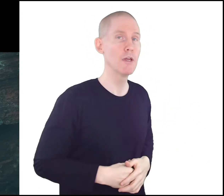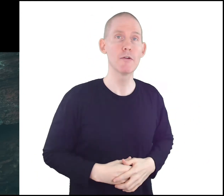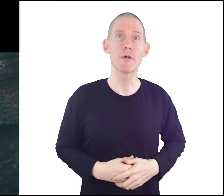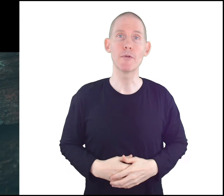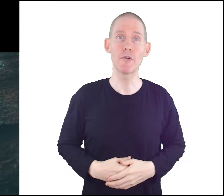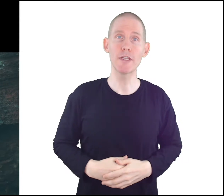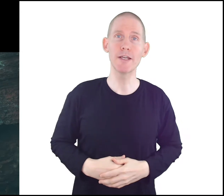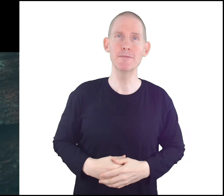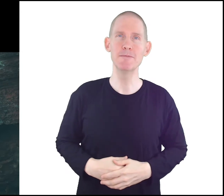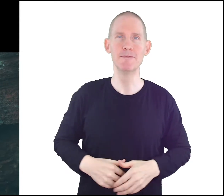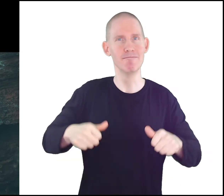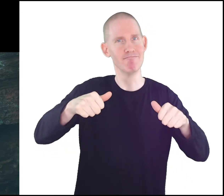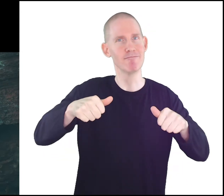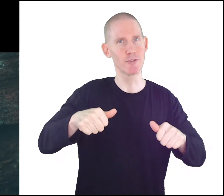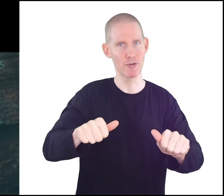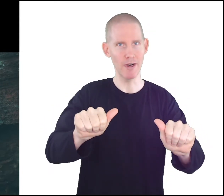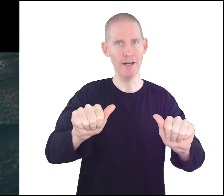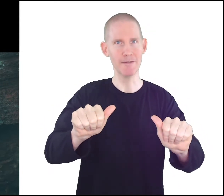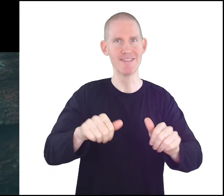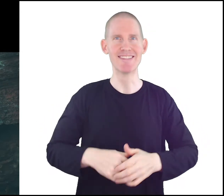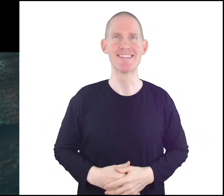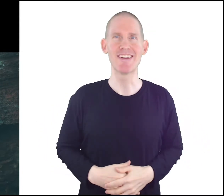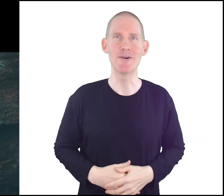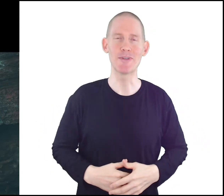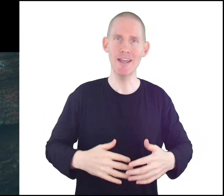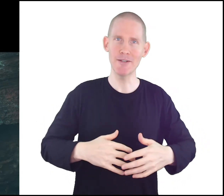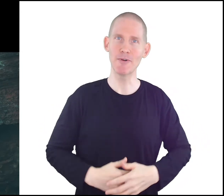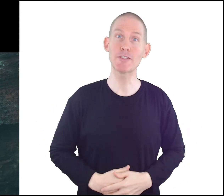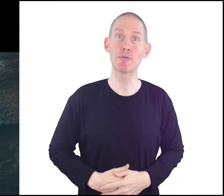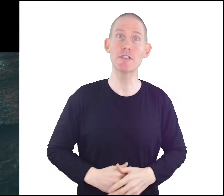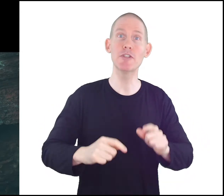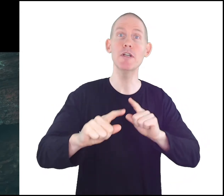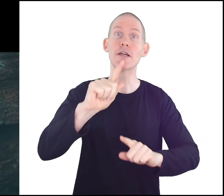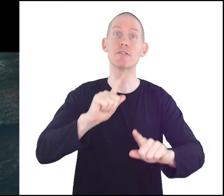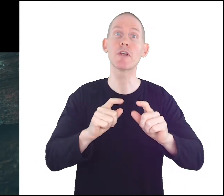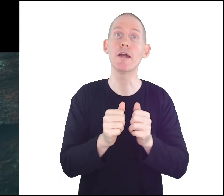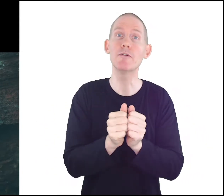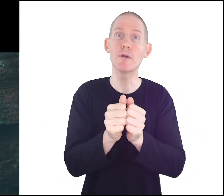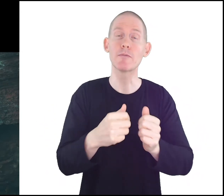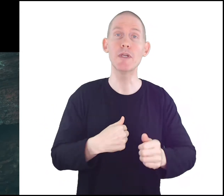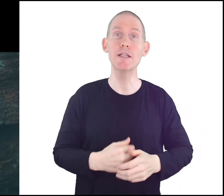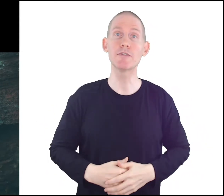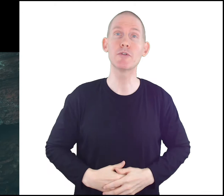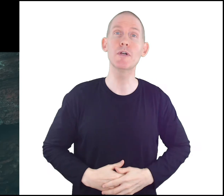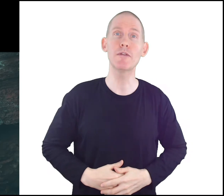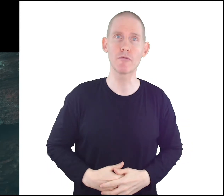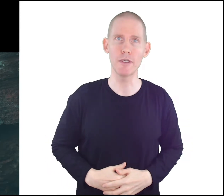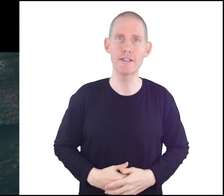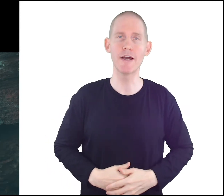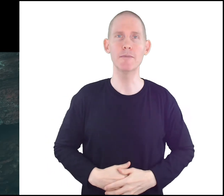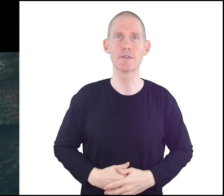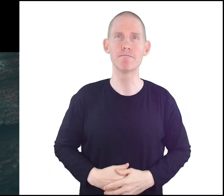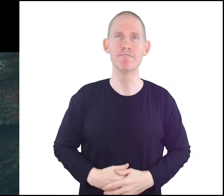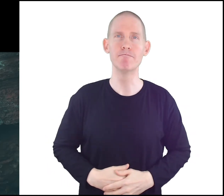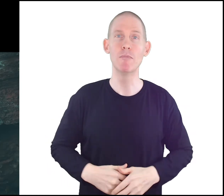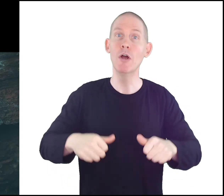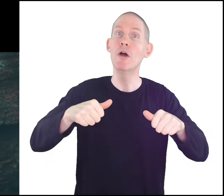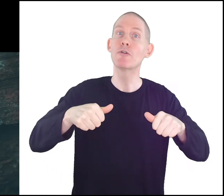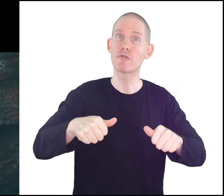From the front again. Try. Okay, rest position. Sign with me. Let's do it 3 times.